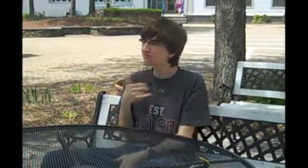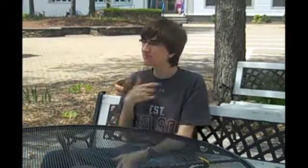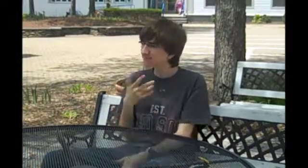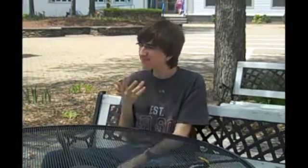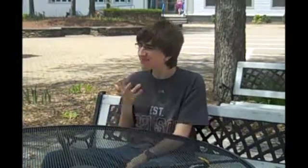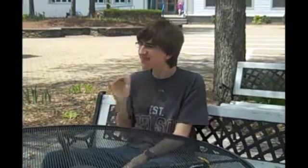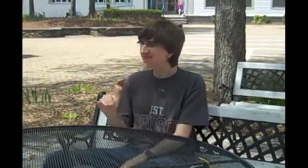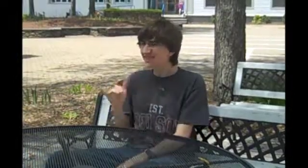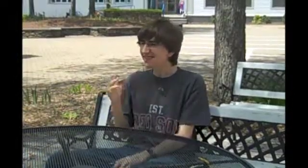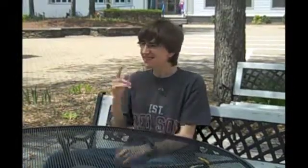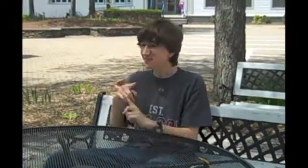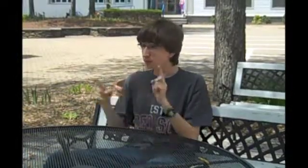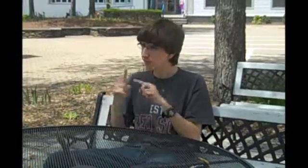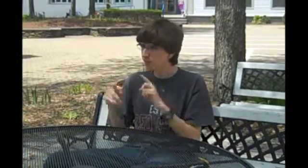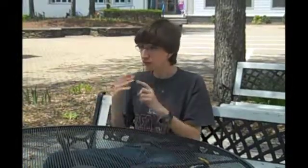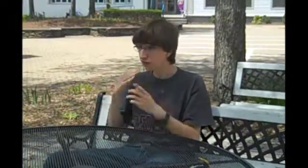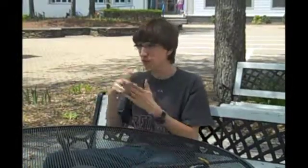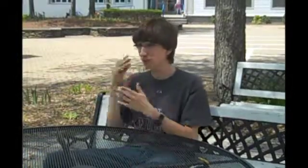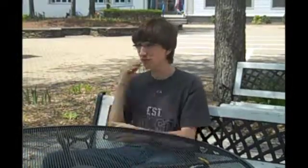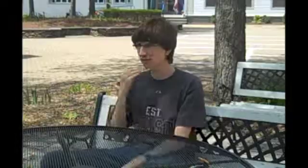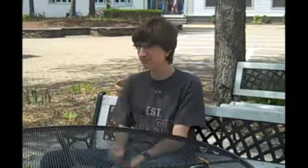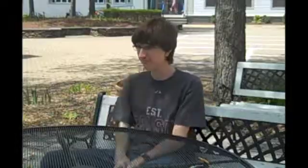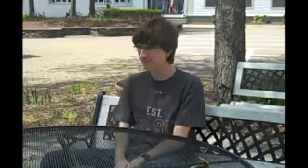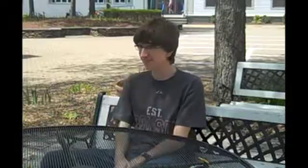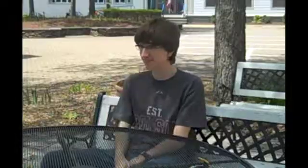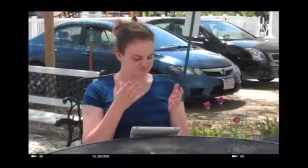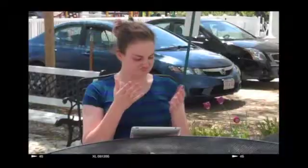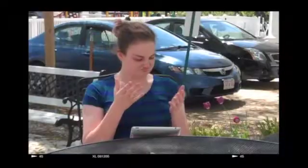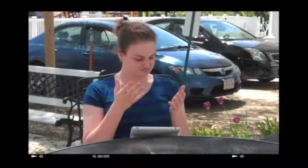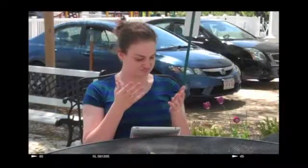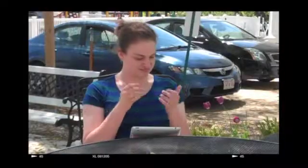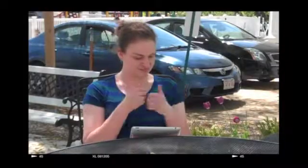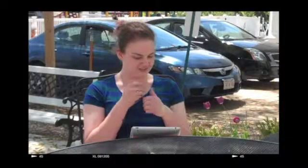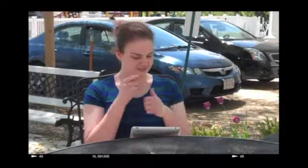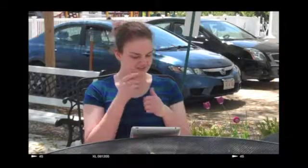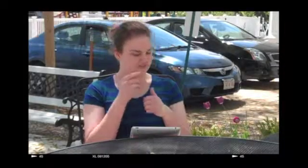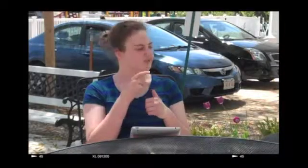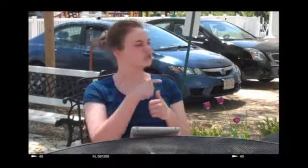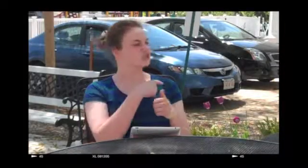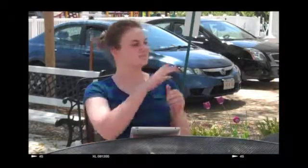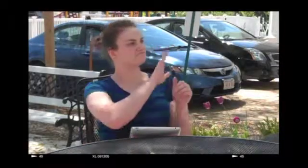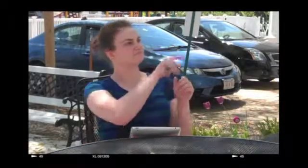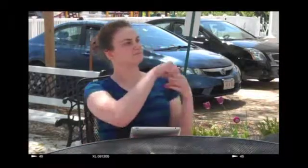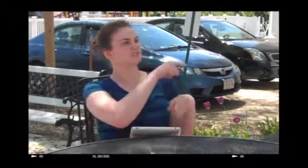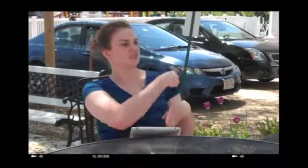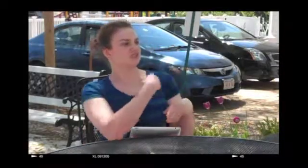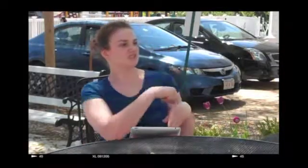If you sketch it a different way, it connotates a different meaning. Really challenging and wonderful experience for me.